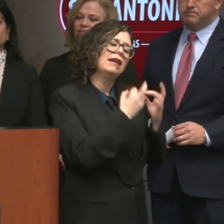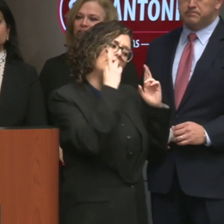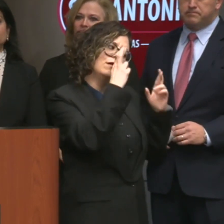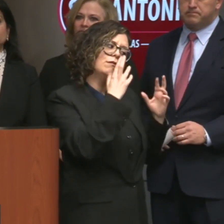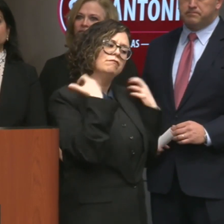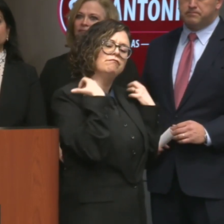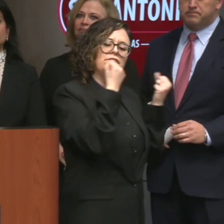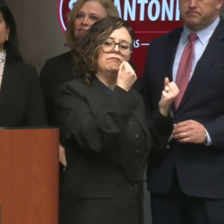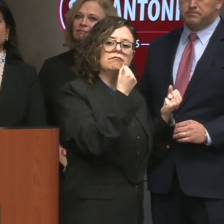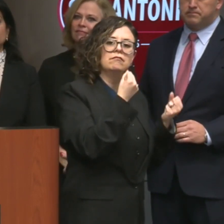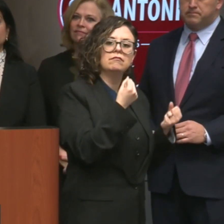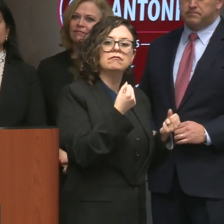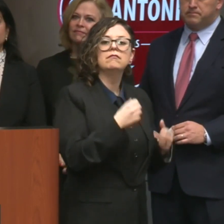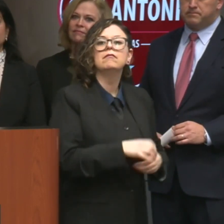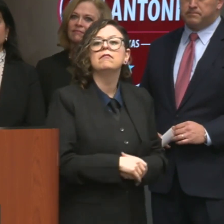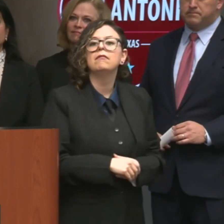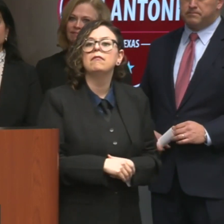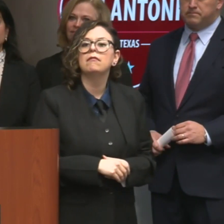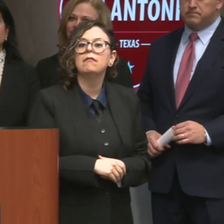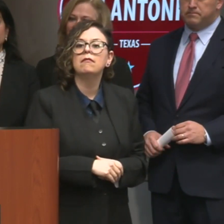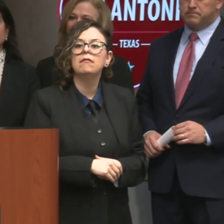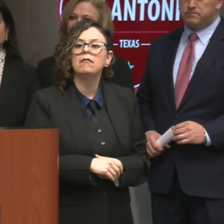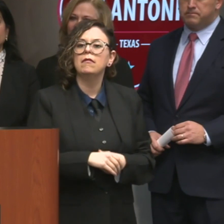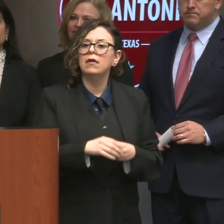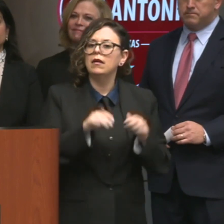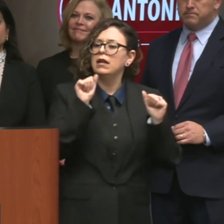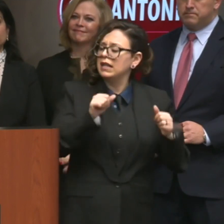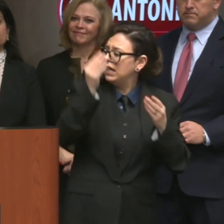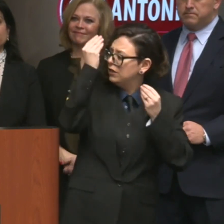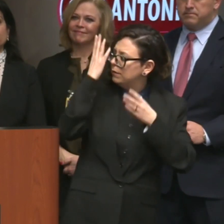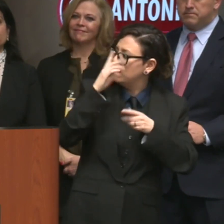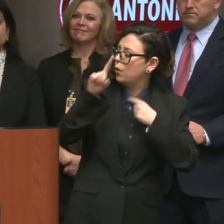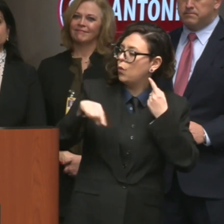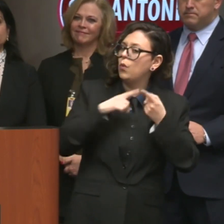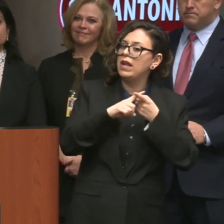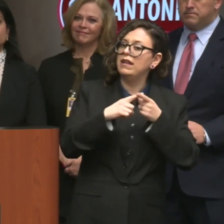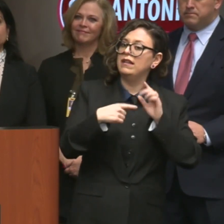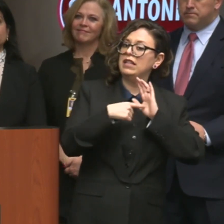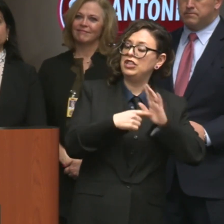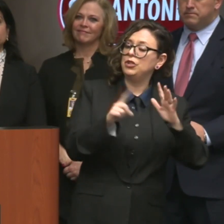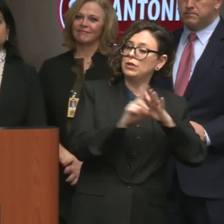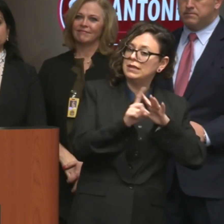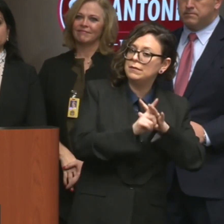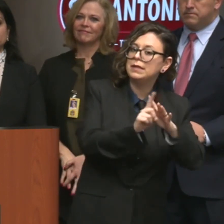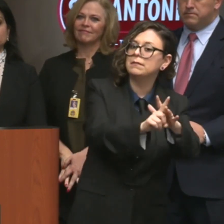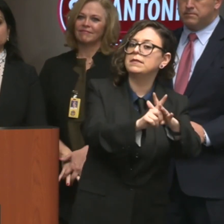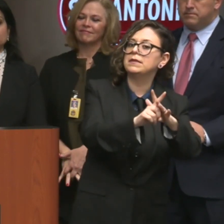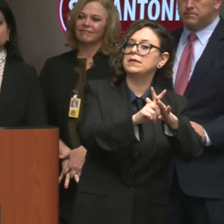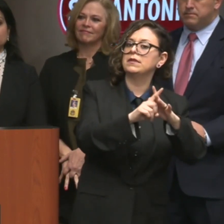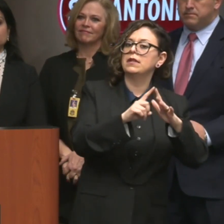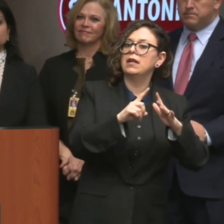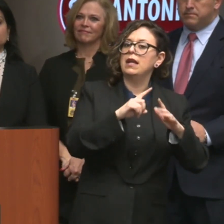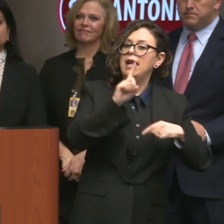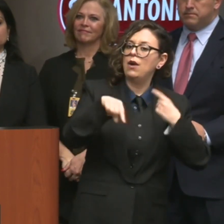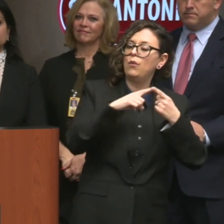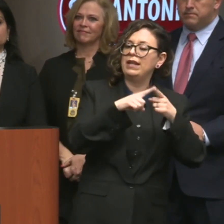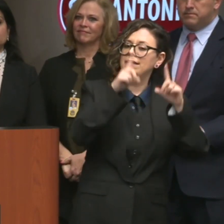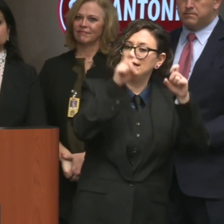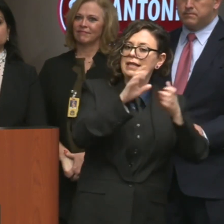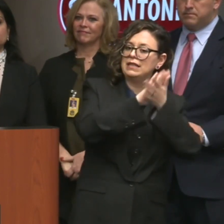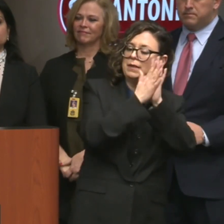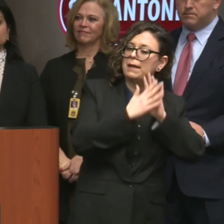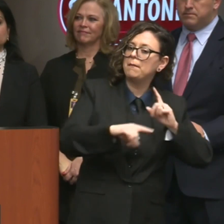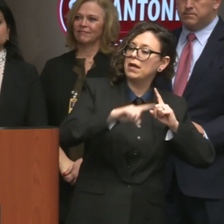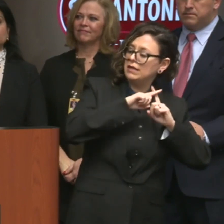Can you share a little bit of the timeline when they displayed symptoms, what symptoms they were, and then when the test was positive? Because I understand it takes a little while for the